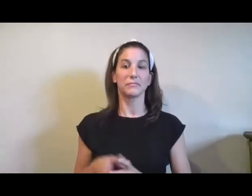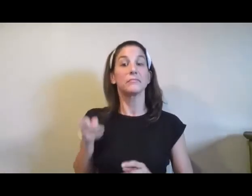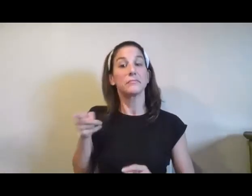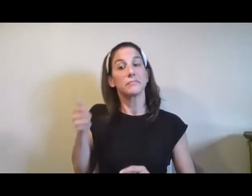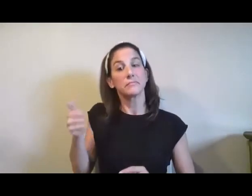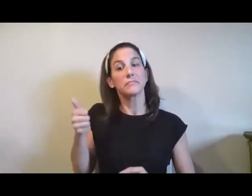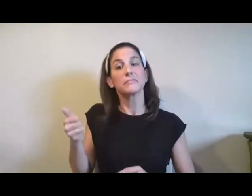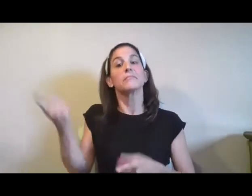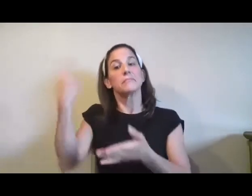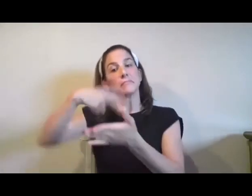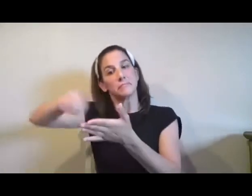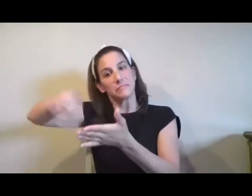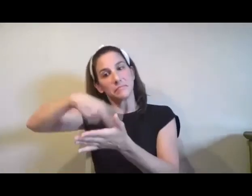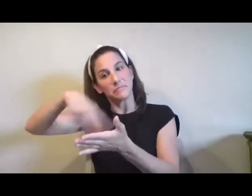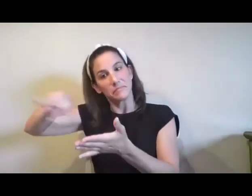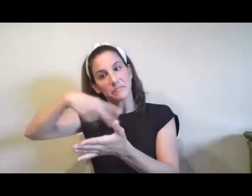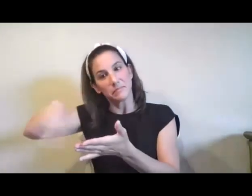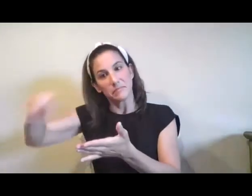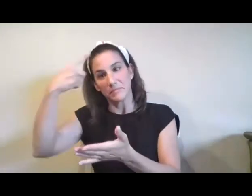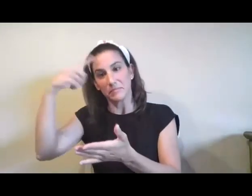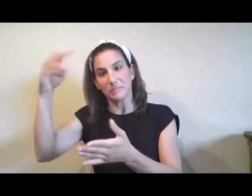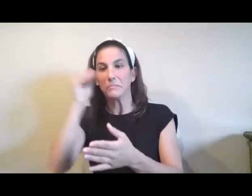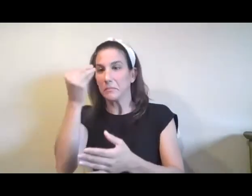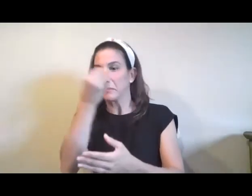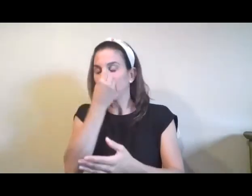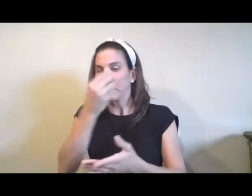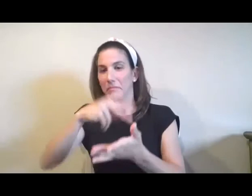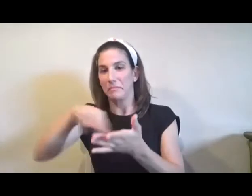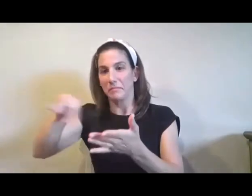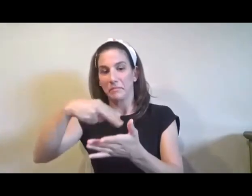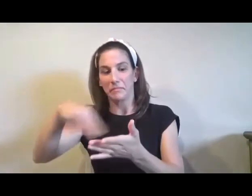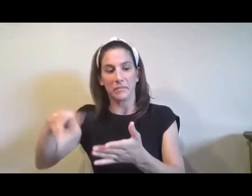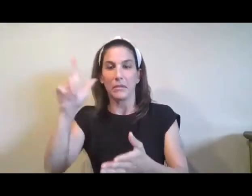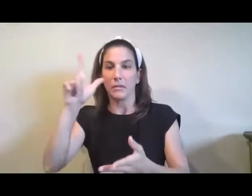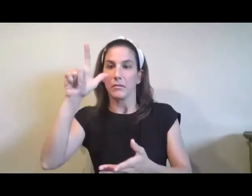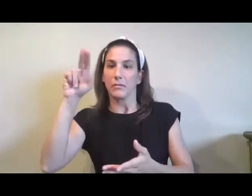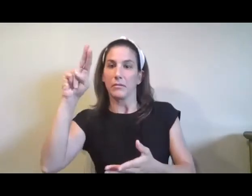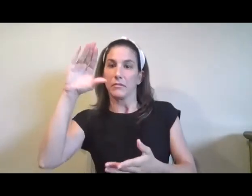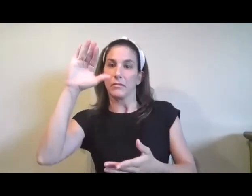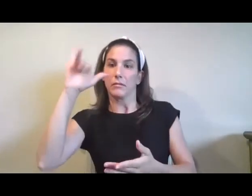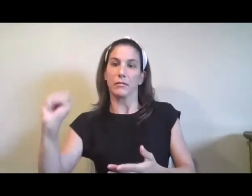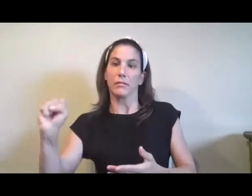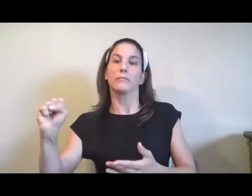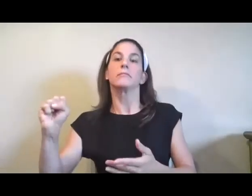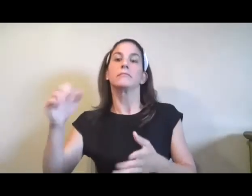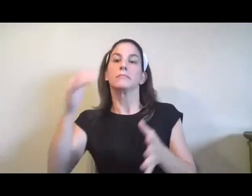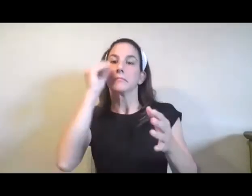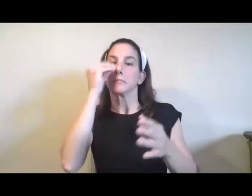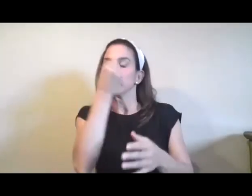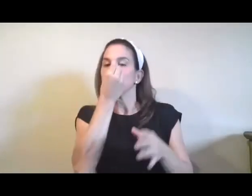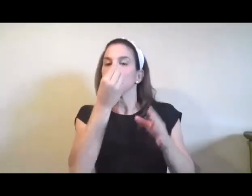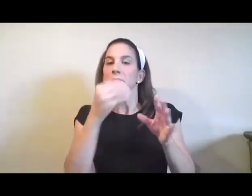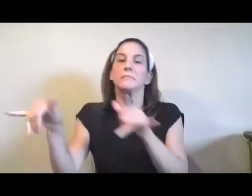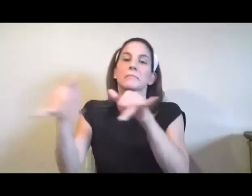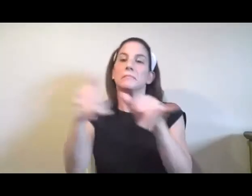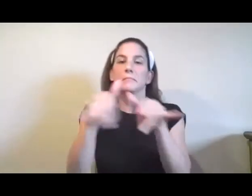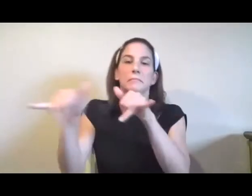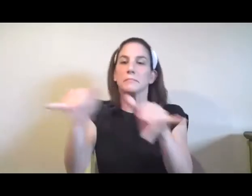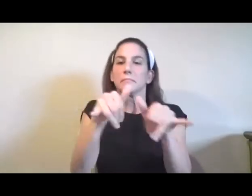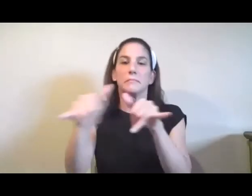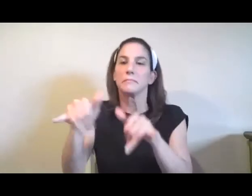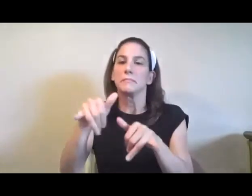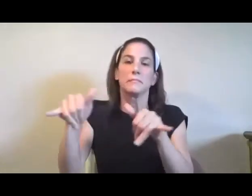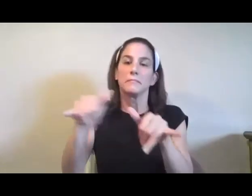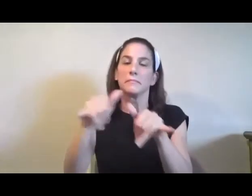Then she danced a little dance for her blooms. Lucy's blooms bobbed playfully as they basked